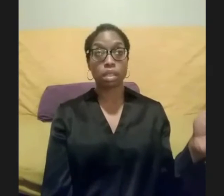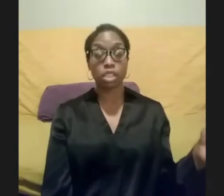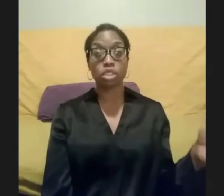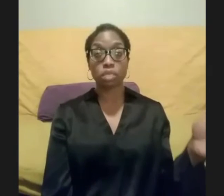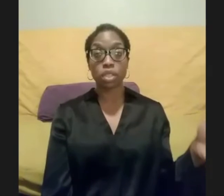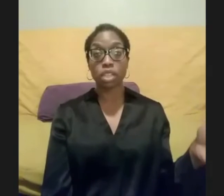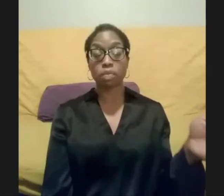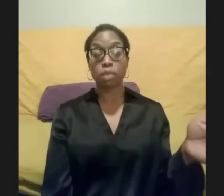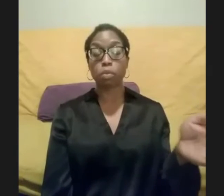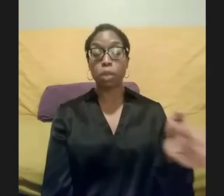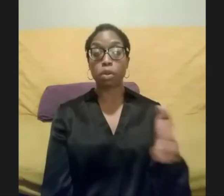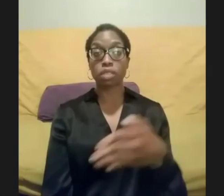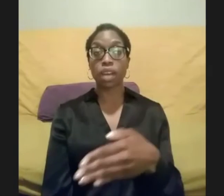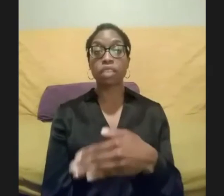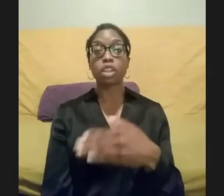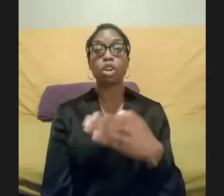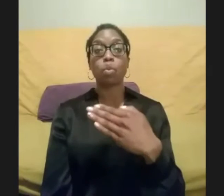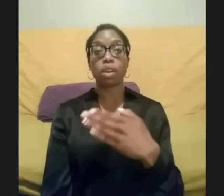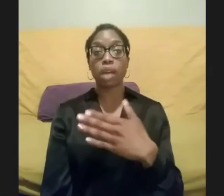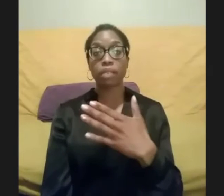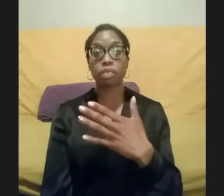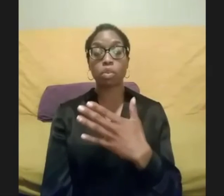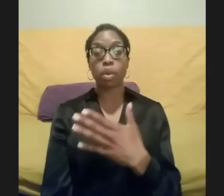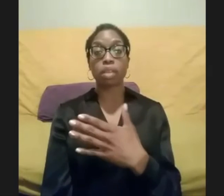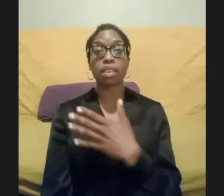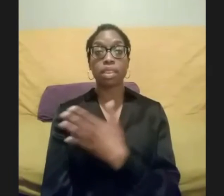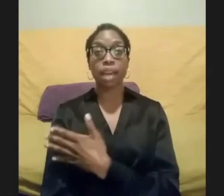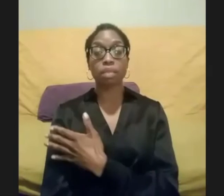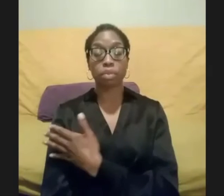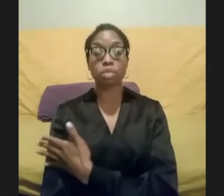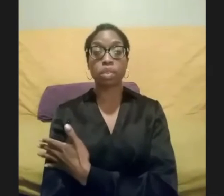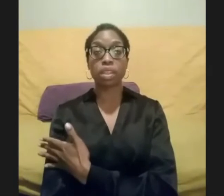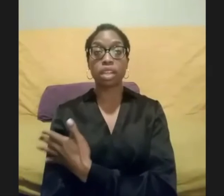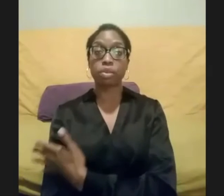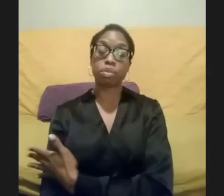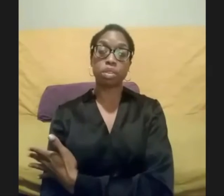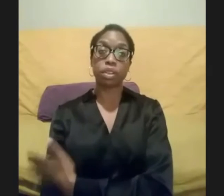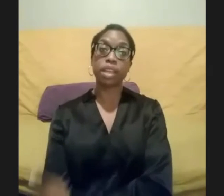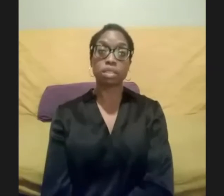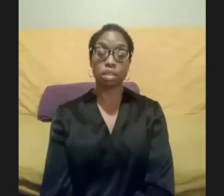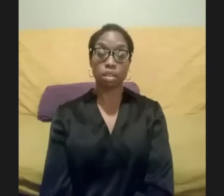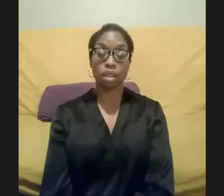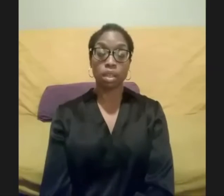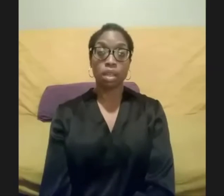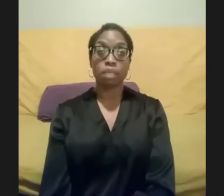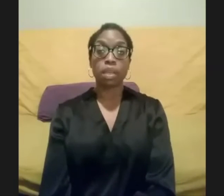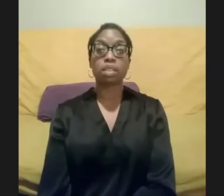conditions and mutations that more people are surviving. We're now having to be aware that that brings with it an increased risk for cancer, because the